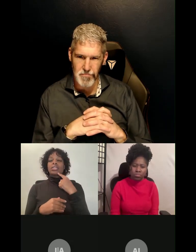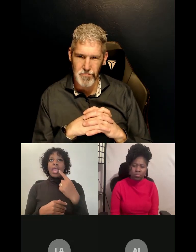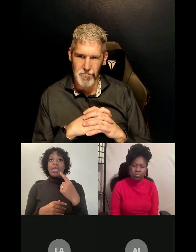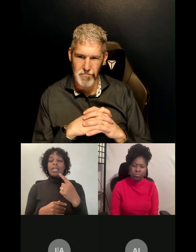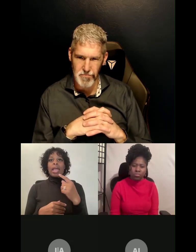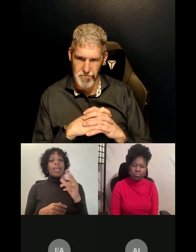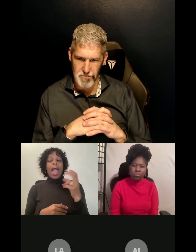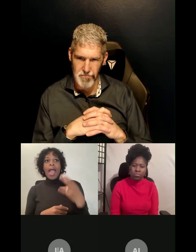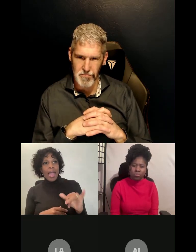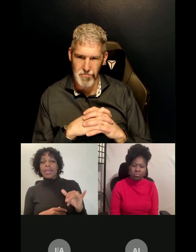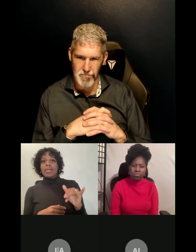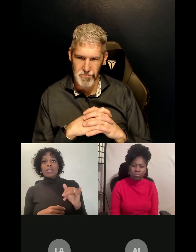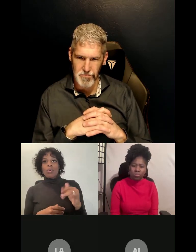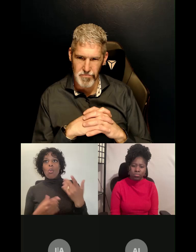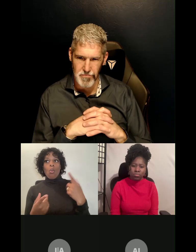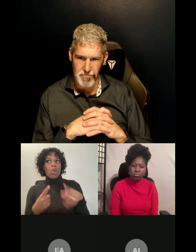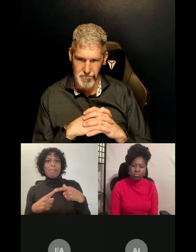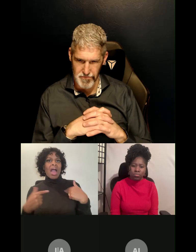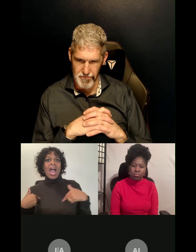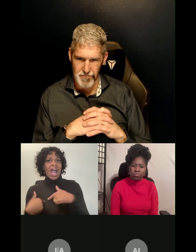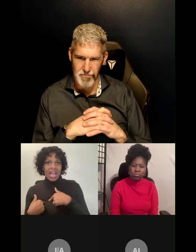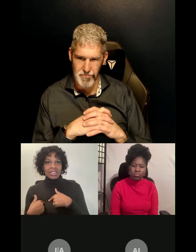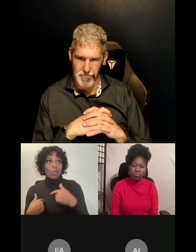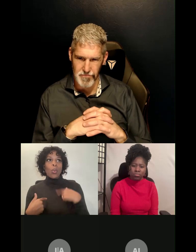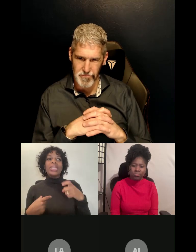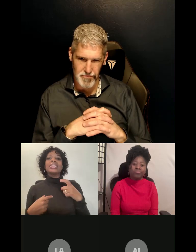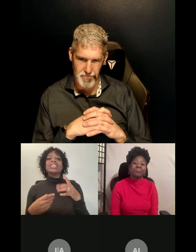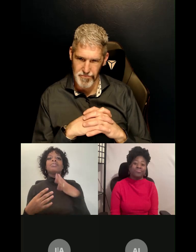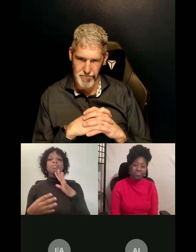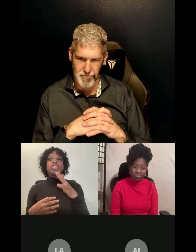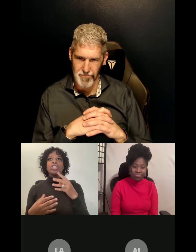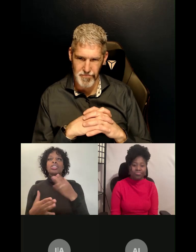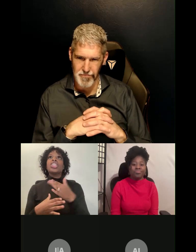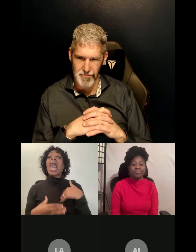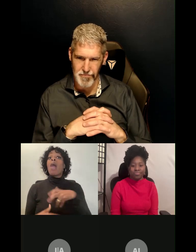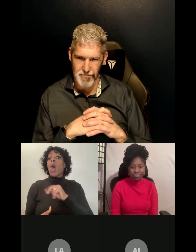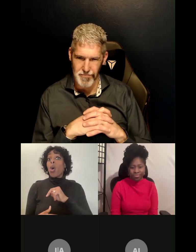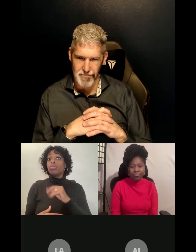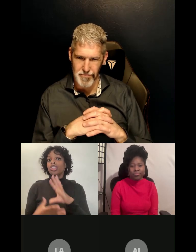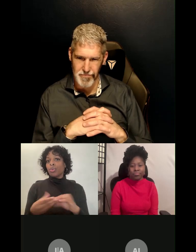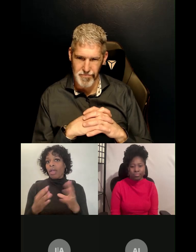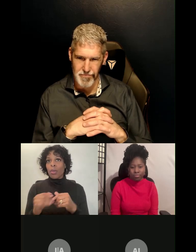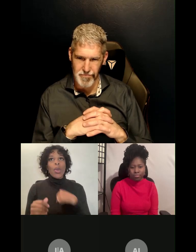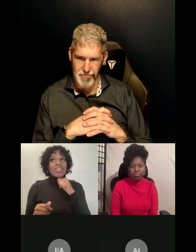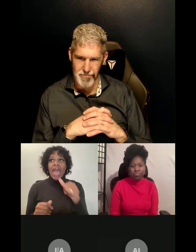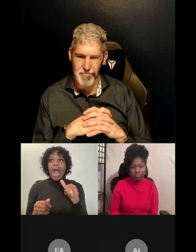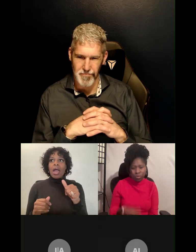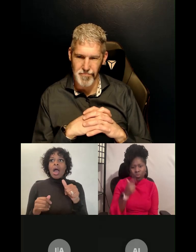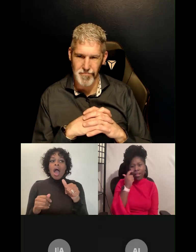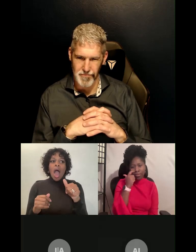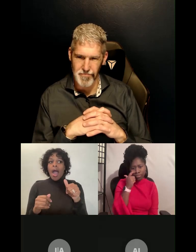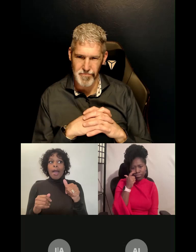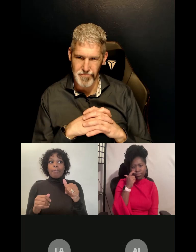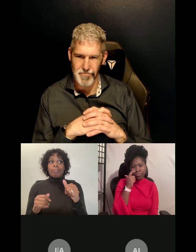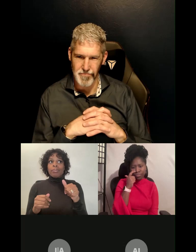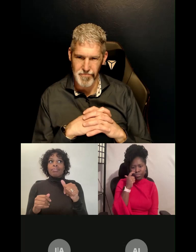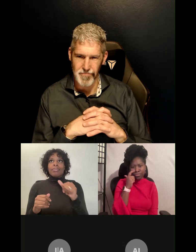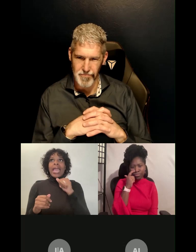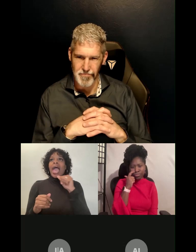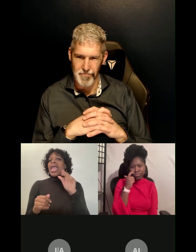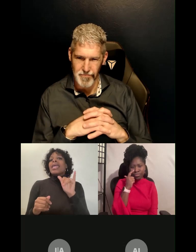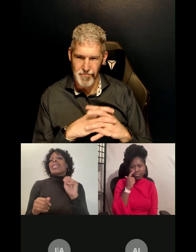thriving and saying like, hey, what about us? We need to share our own story. We're not